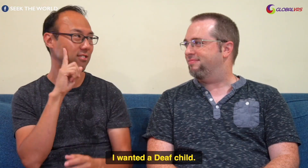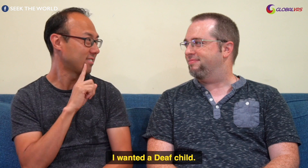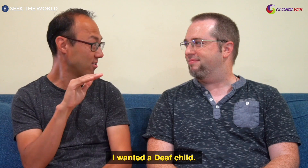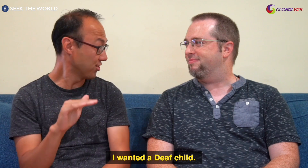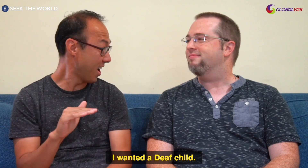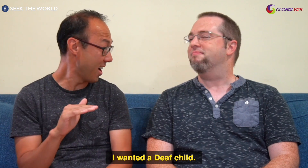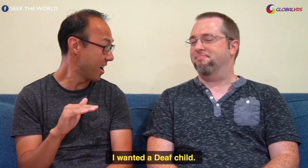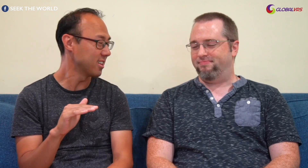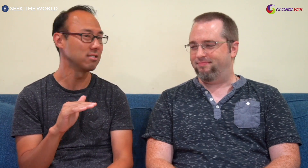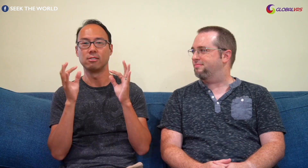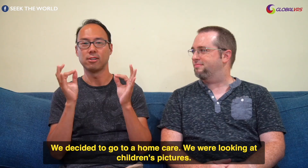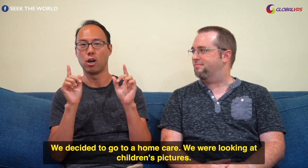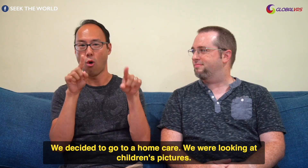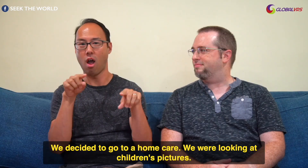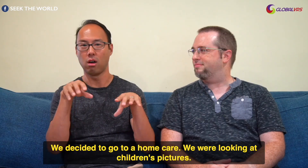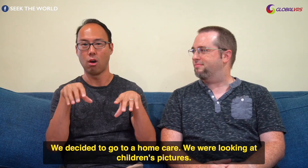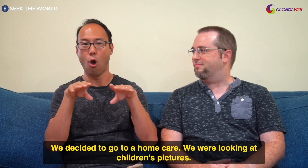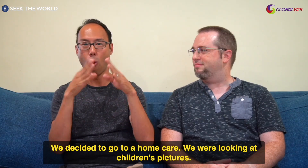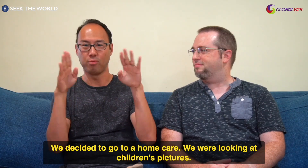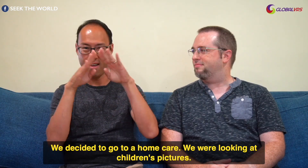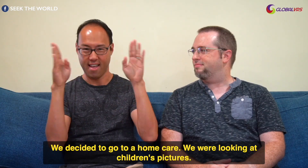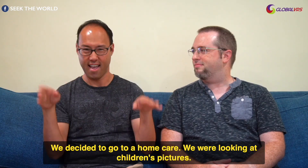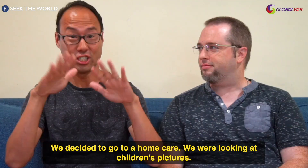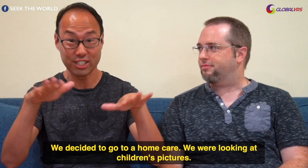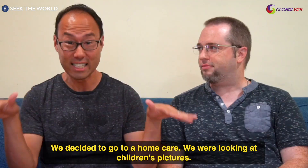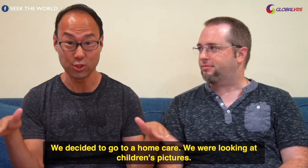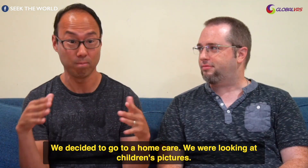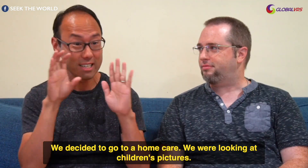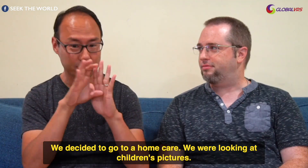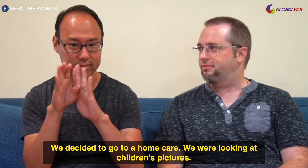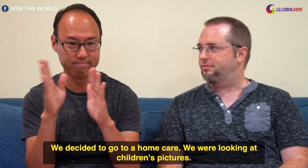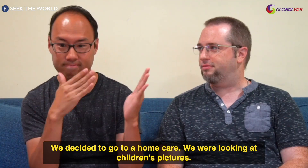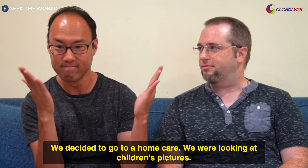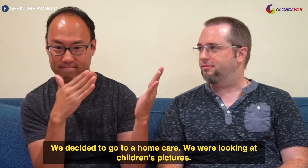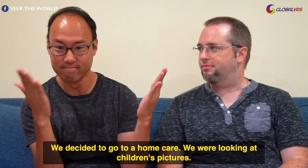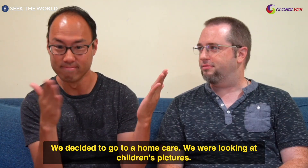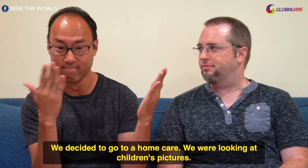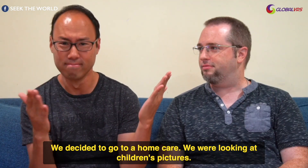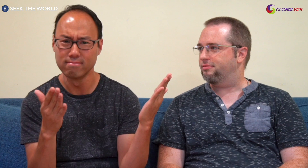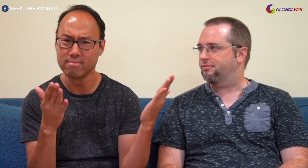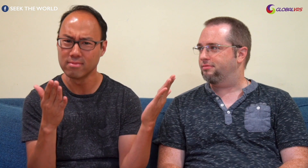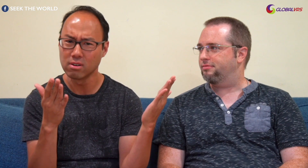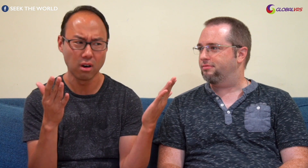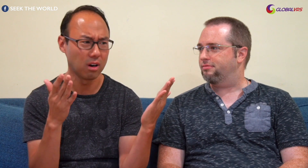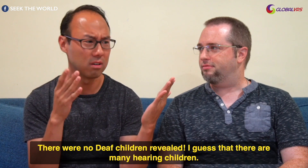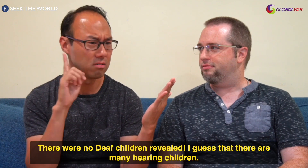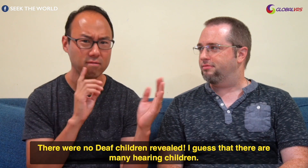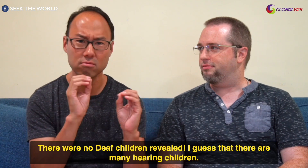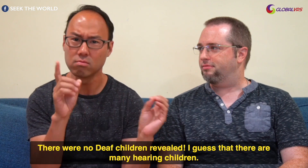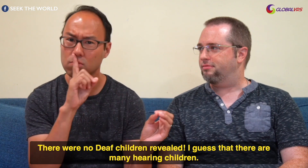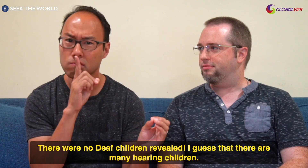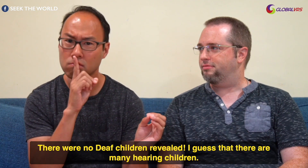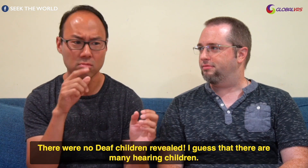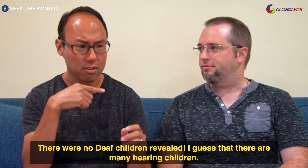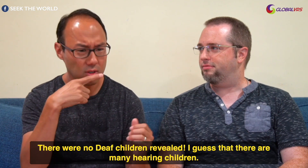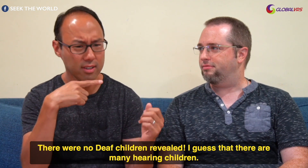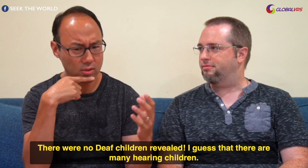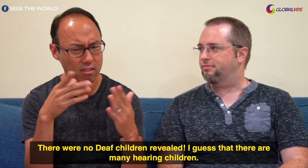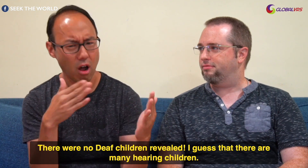I wanted a deaf child. So we decided to attend an open house and we were looking through pictures of children and none were